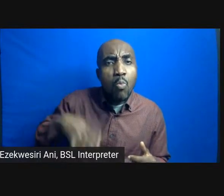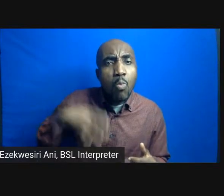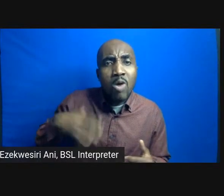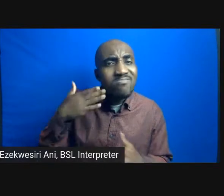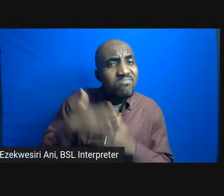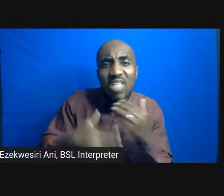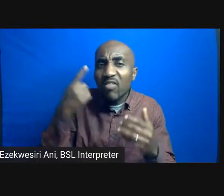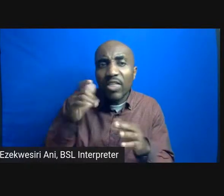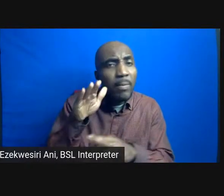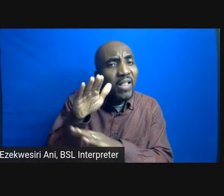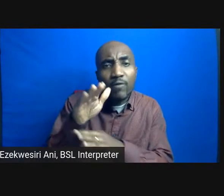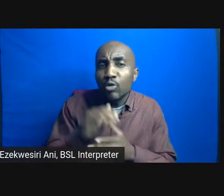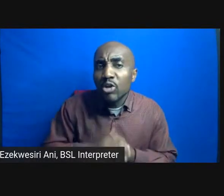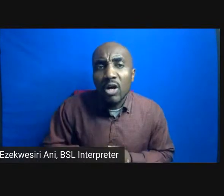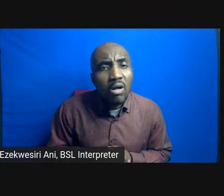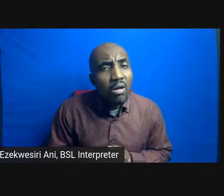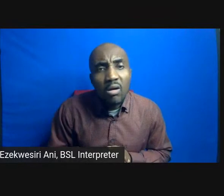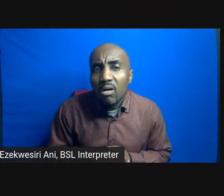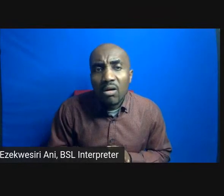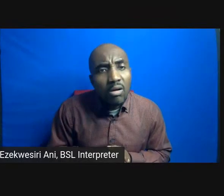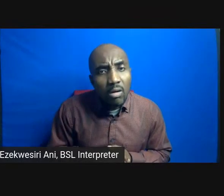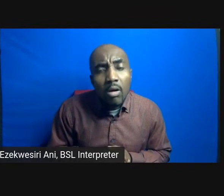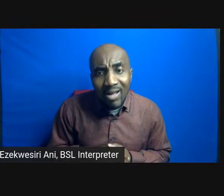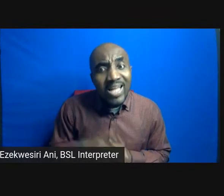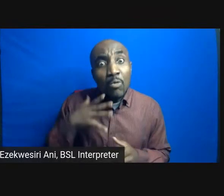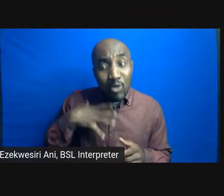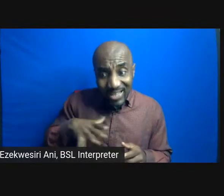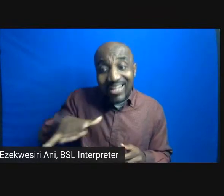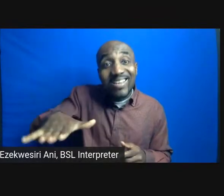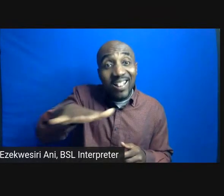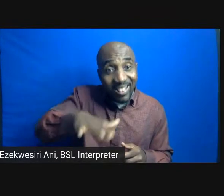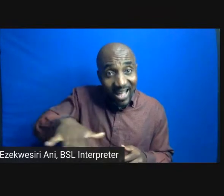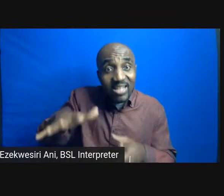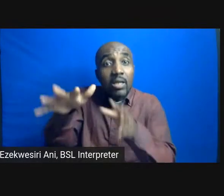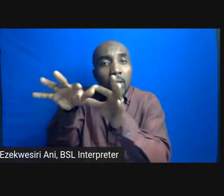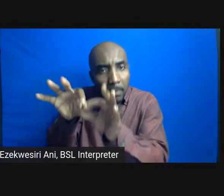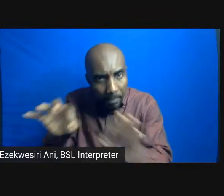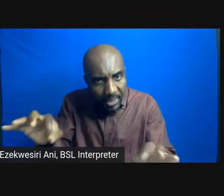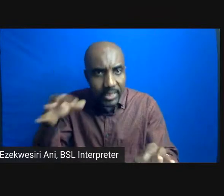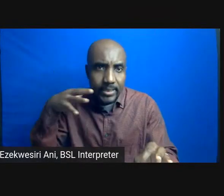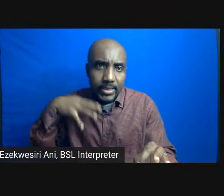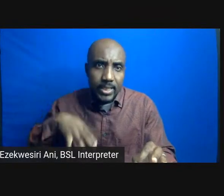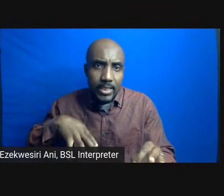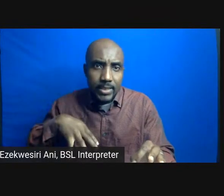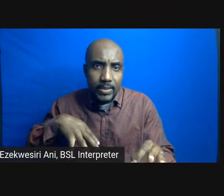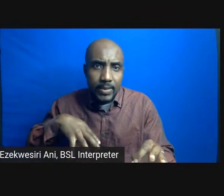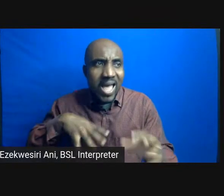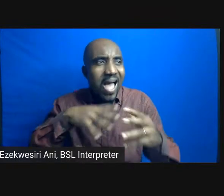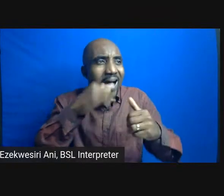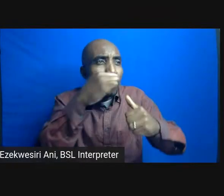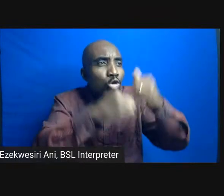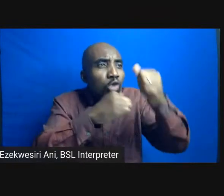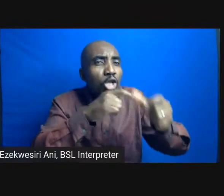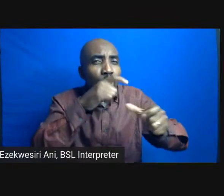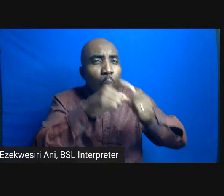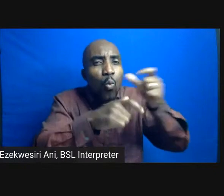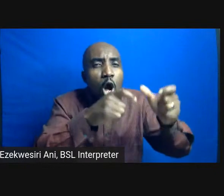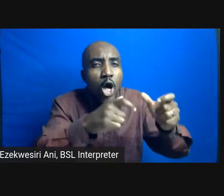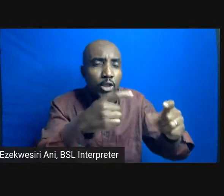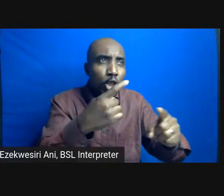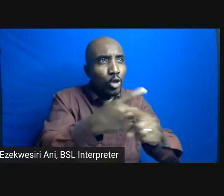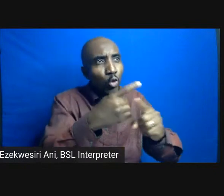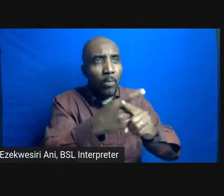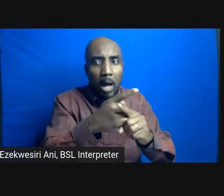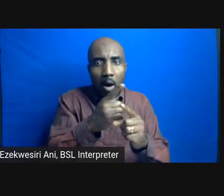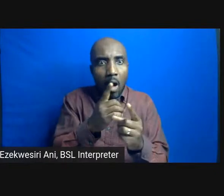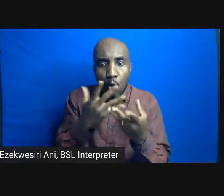future. Seek the peace of the land and reject a framing that focuses on accessing